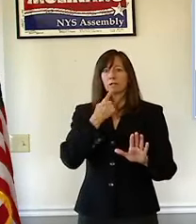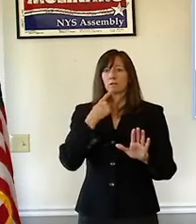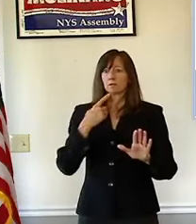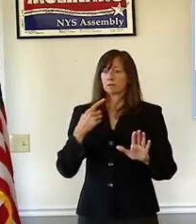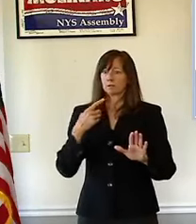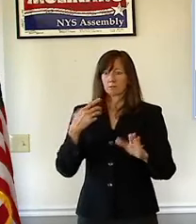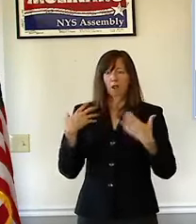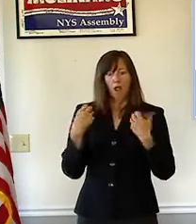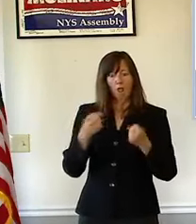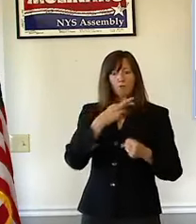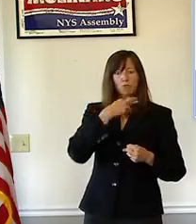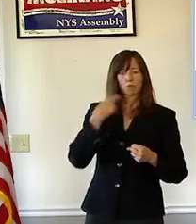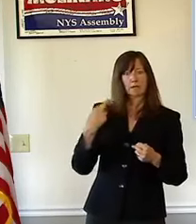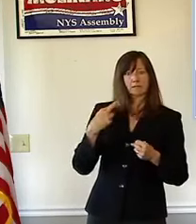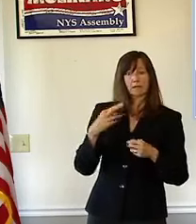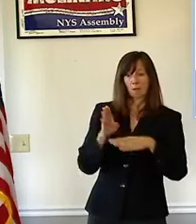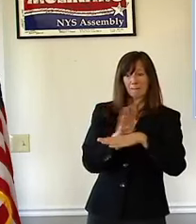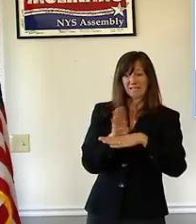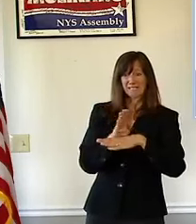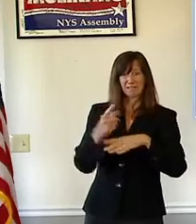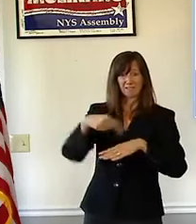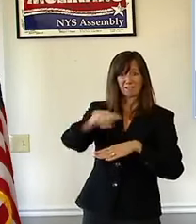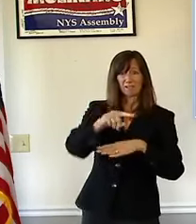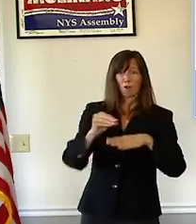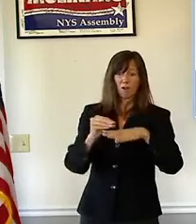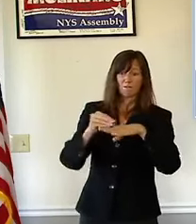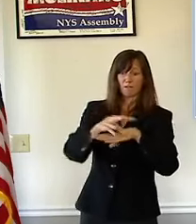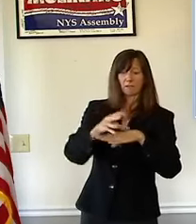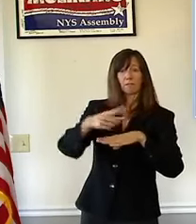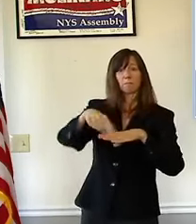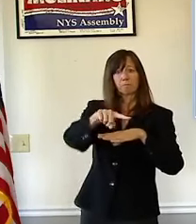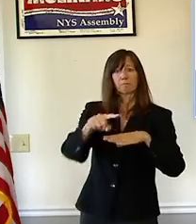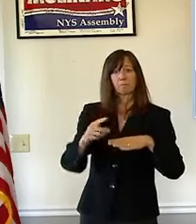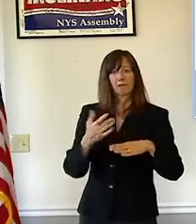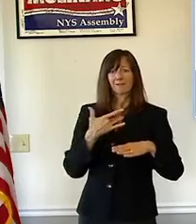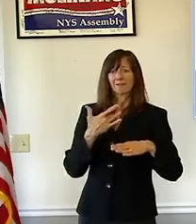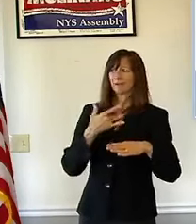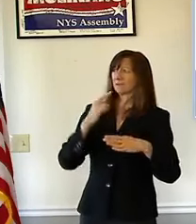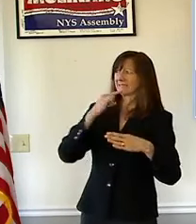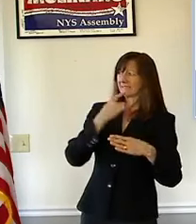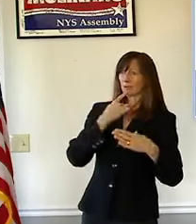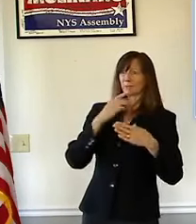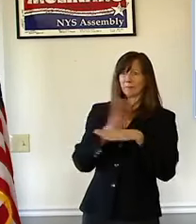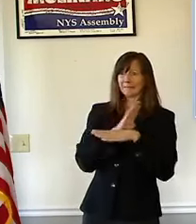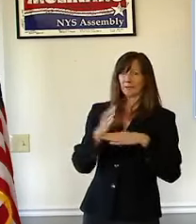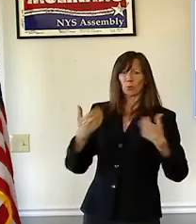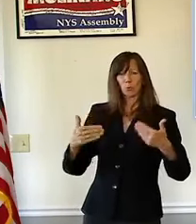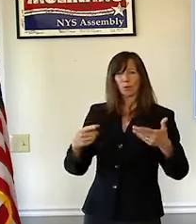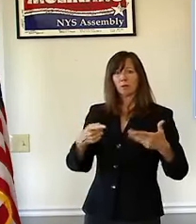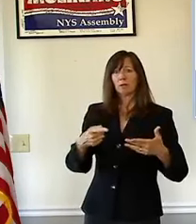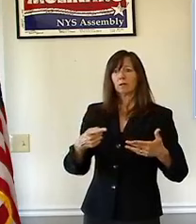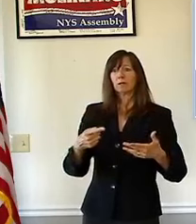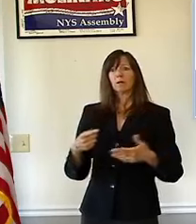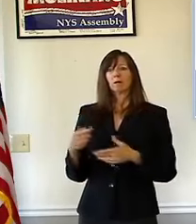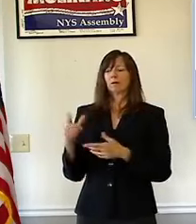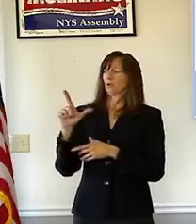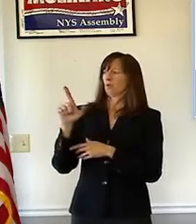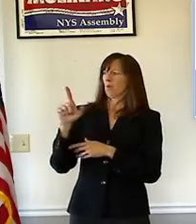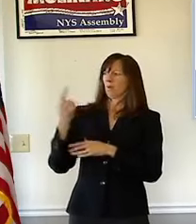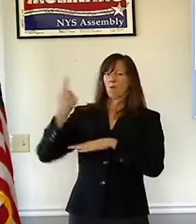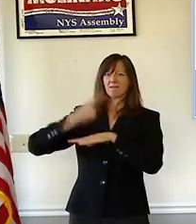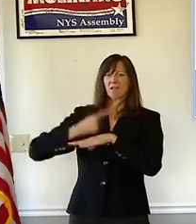that is affected by these decisions is taking that seriously. Either for 21 days, they had no